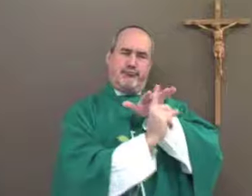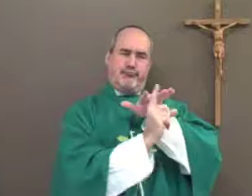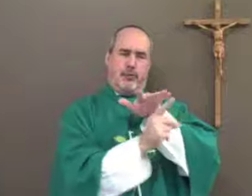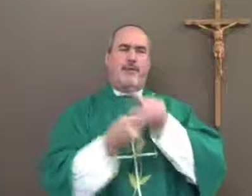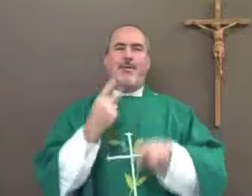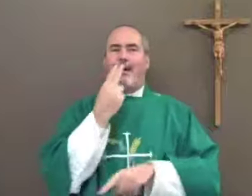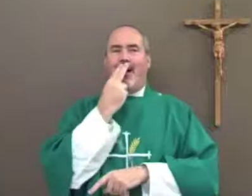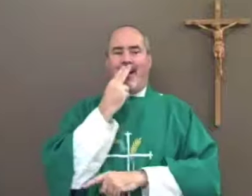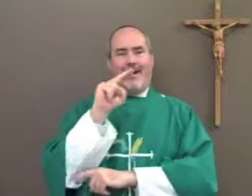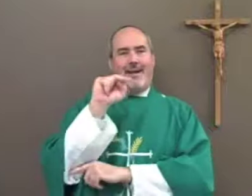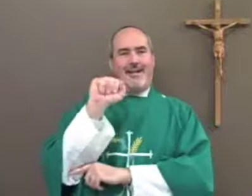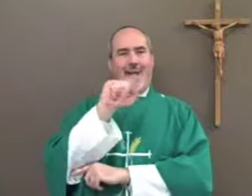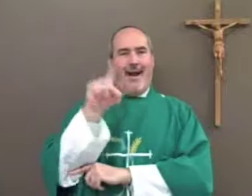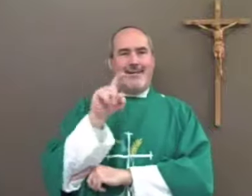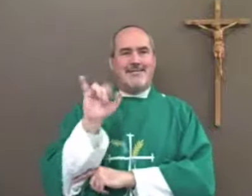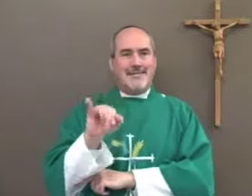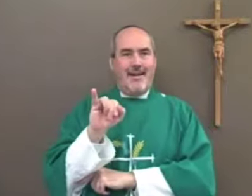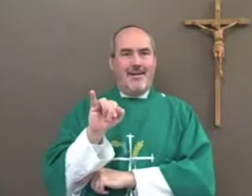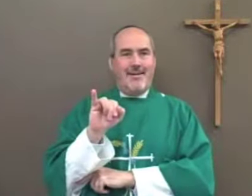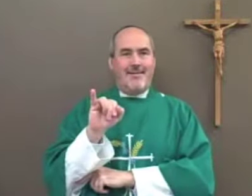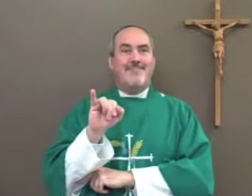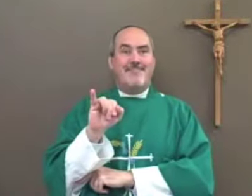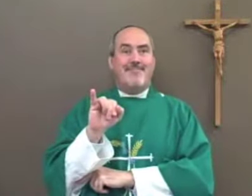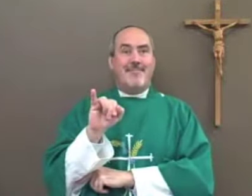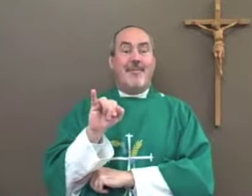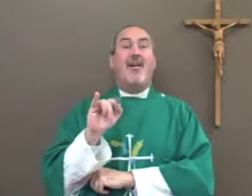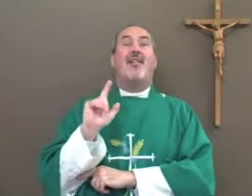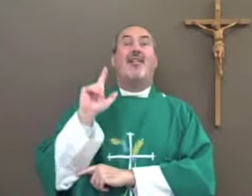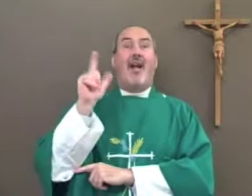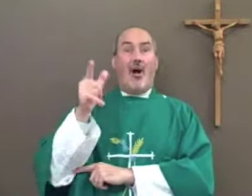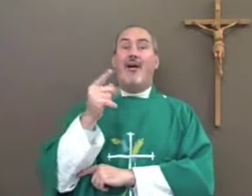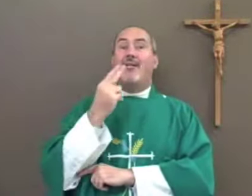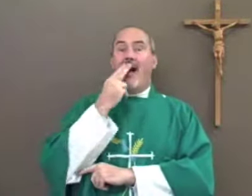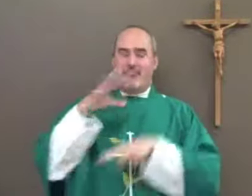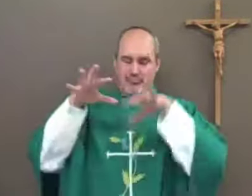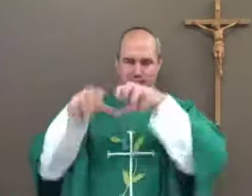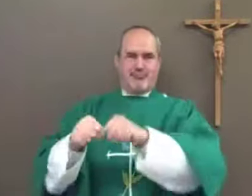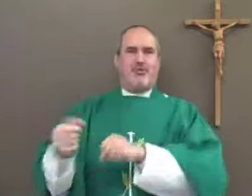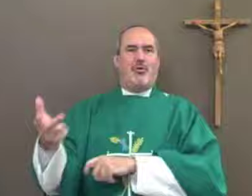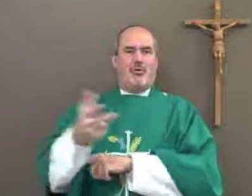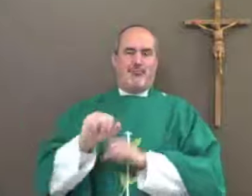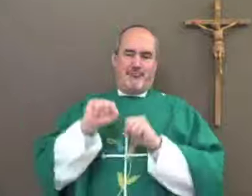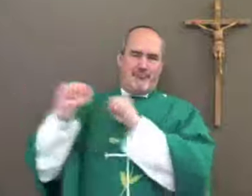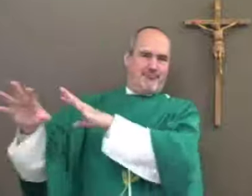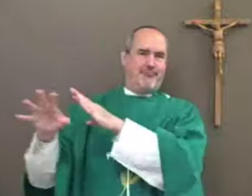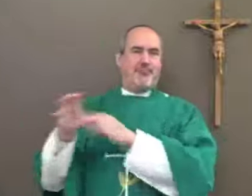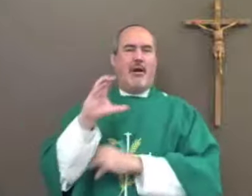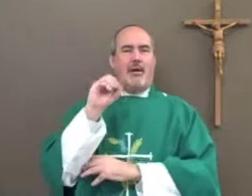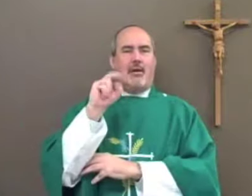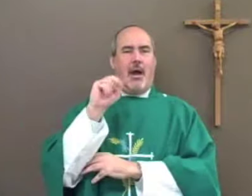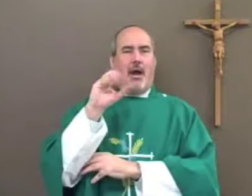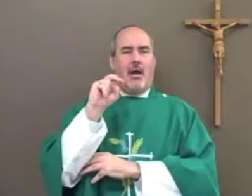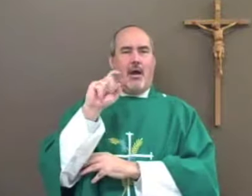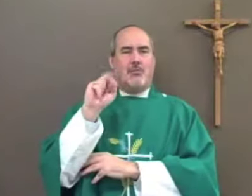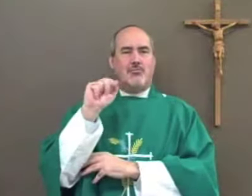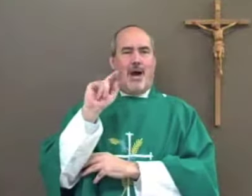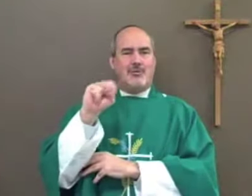helped many Jews escape the Nazi regime during World War II. They were later captured by the Nazis and thrown